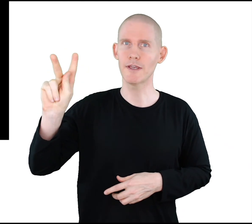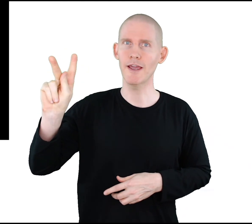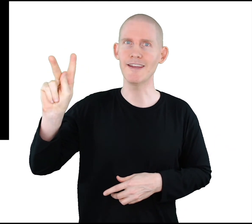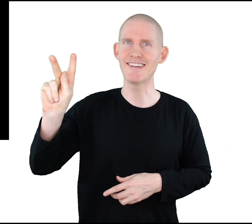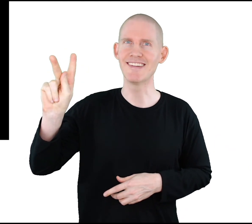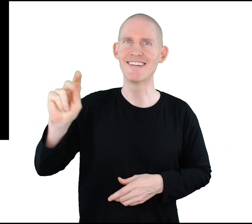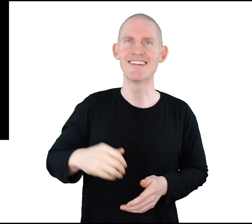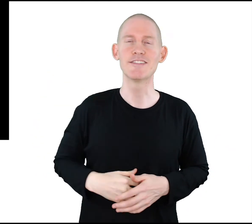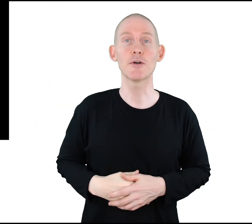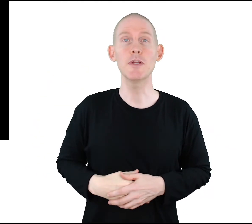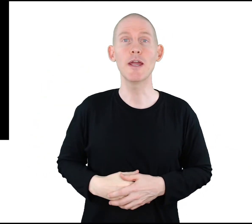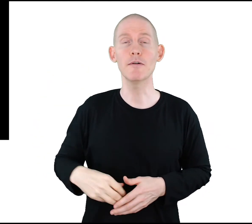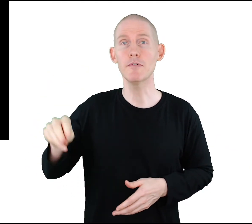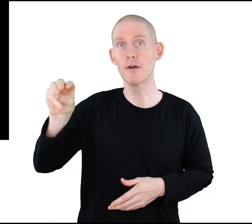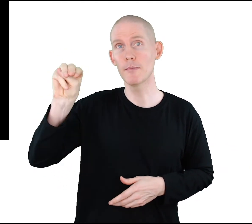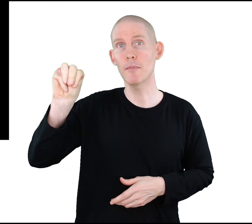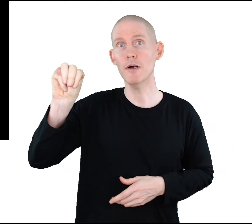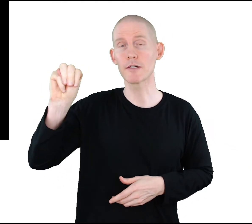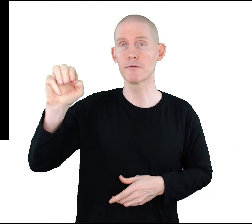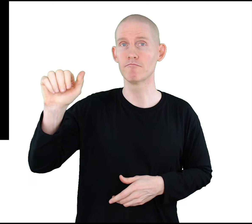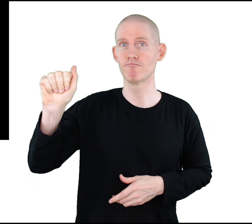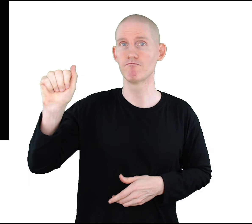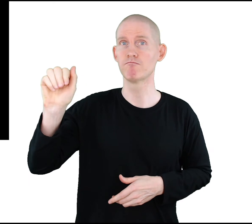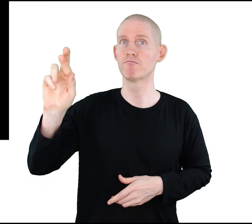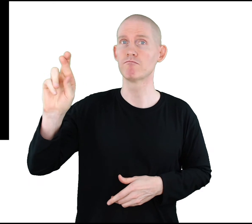M-A-R-K. So we have Mark.